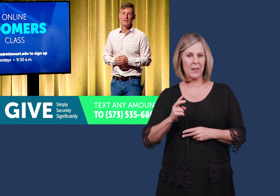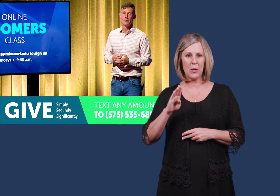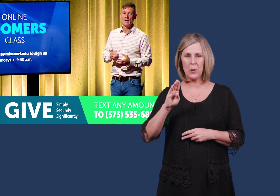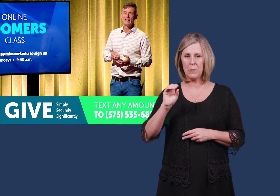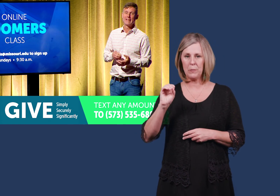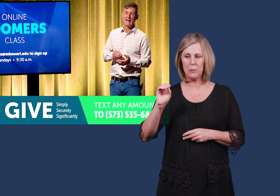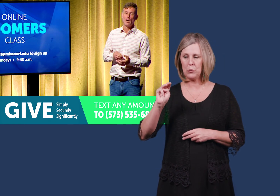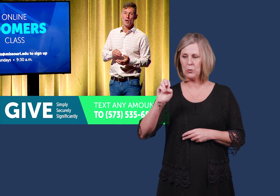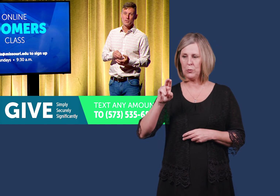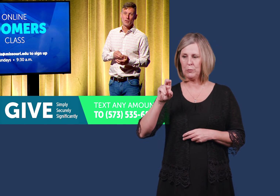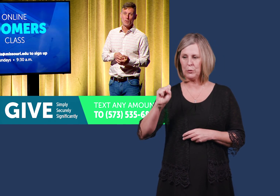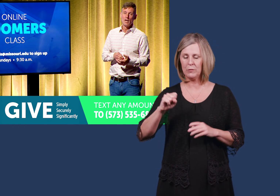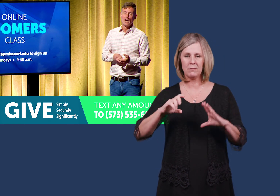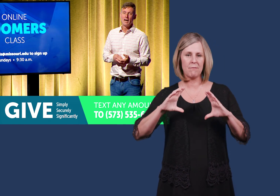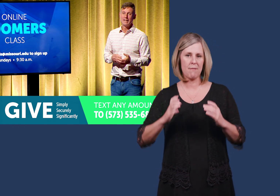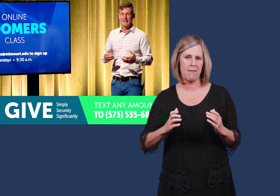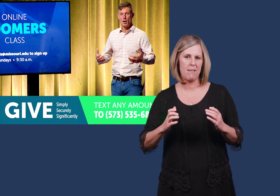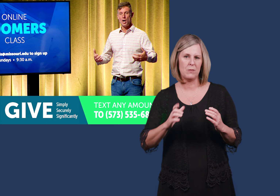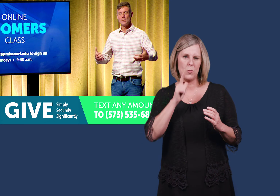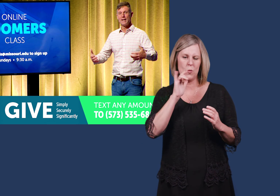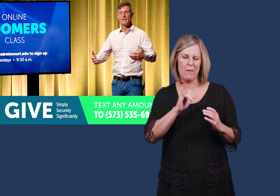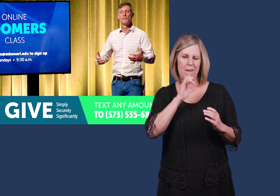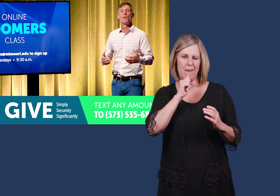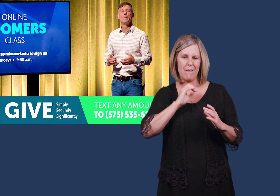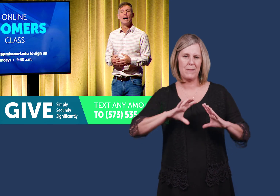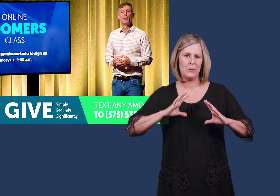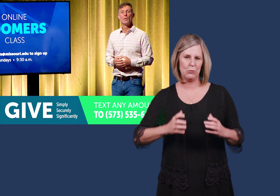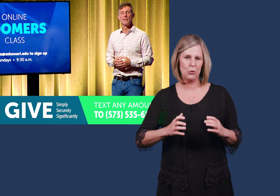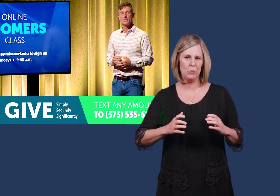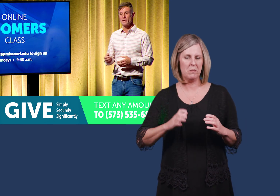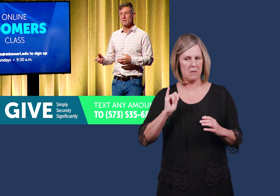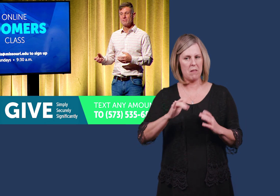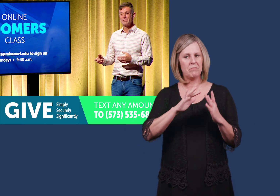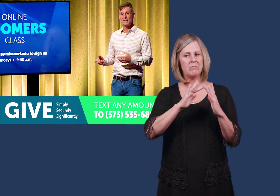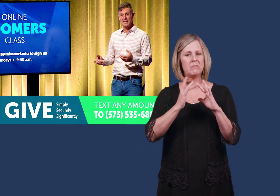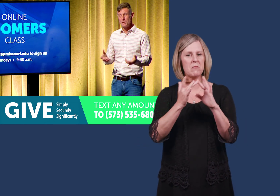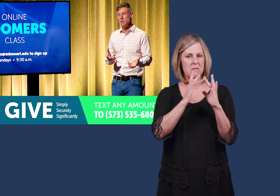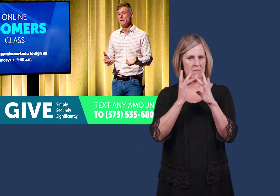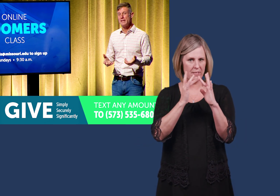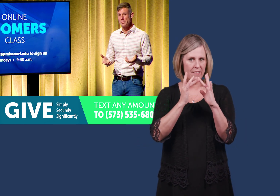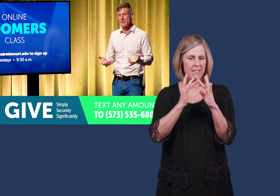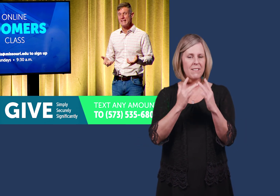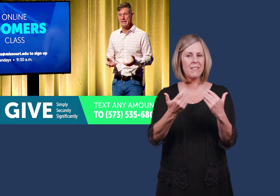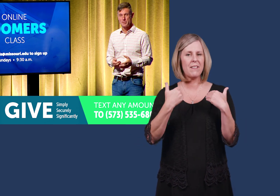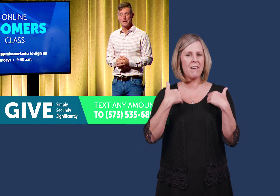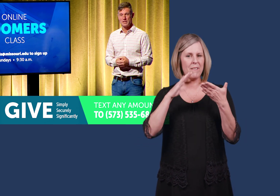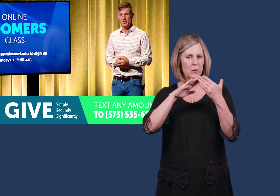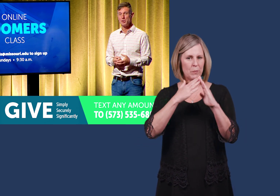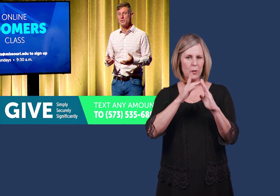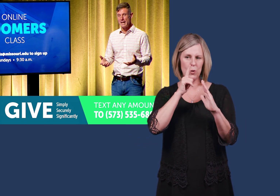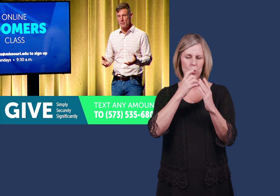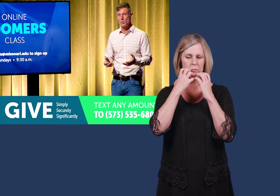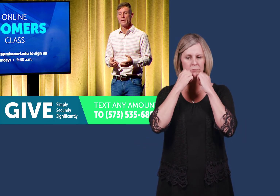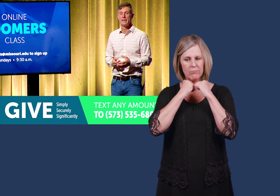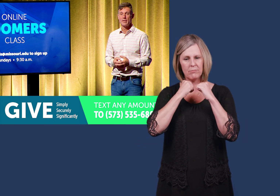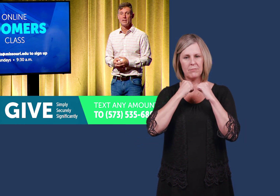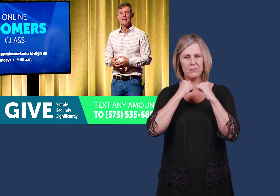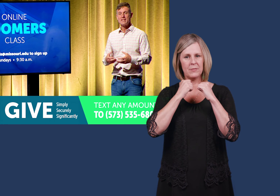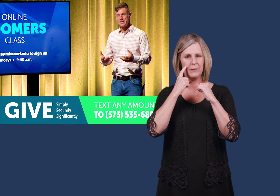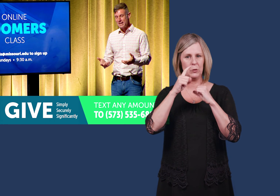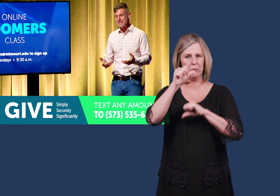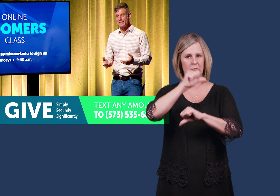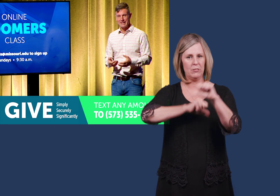you can find that also in an online format where there's a community that really cares about each other, looks out for one